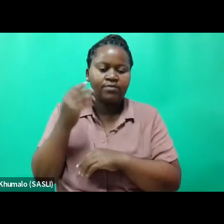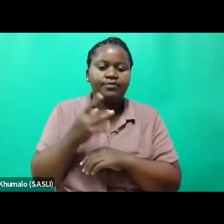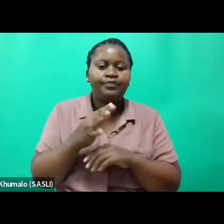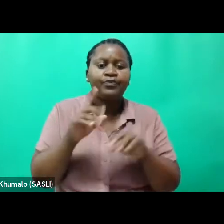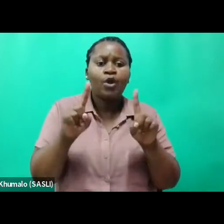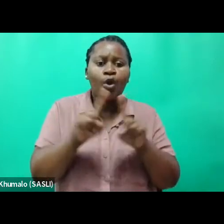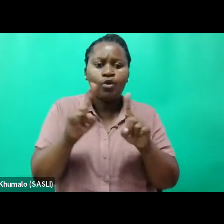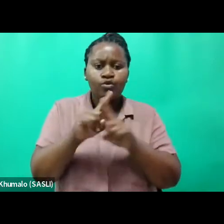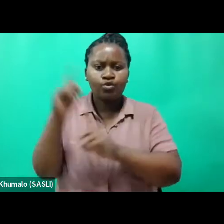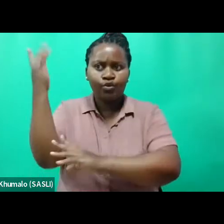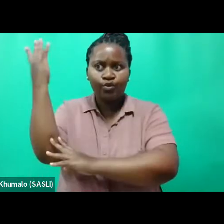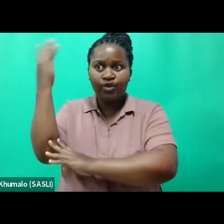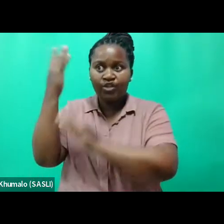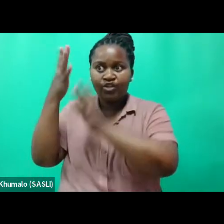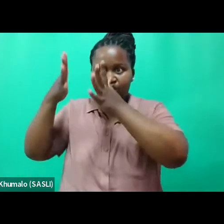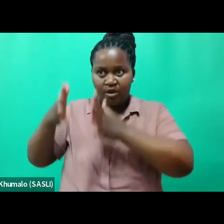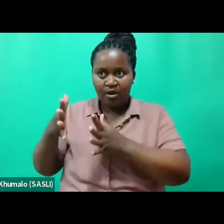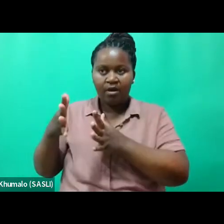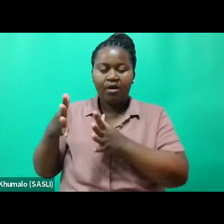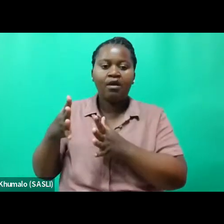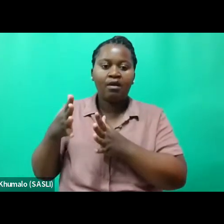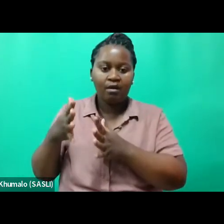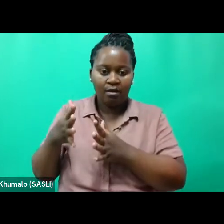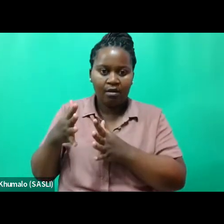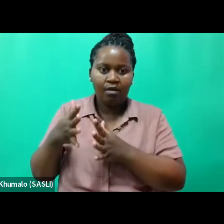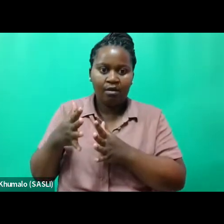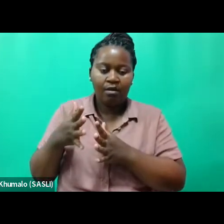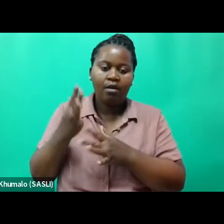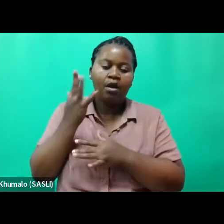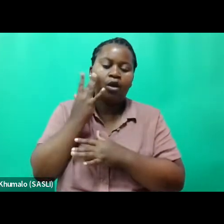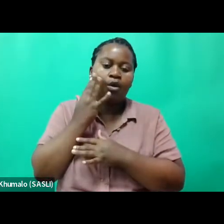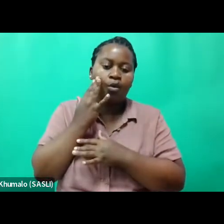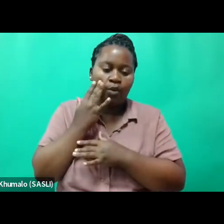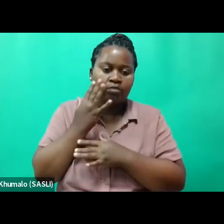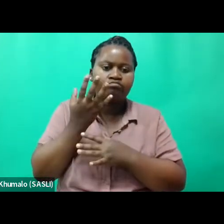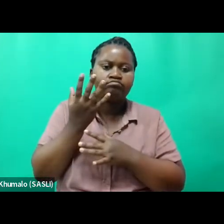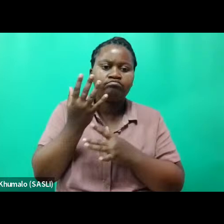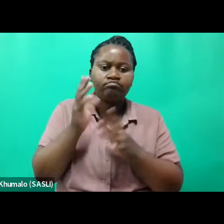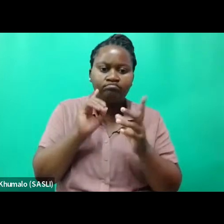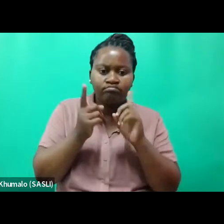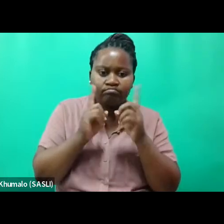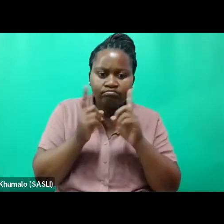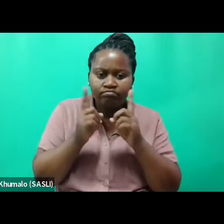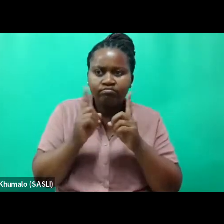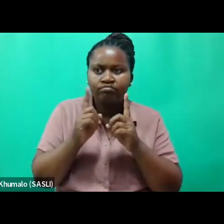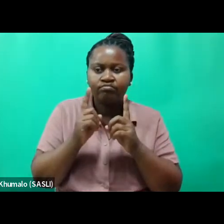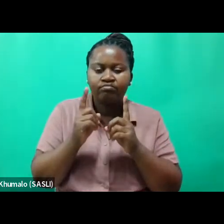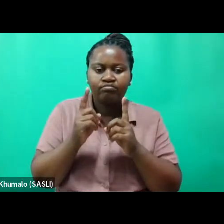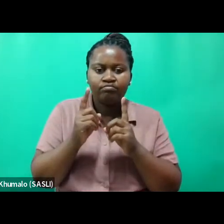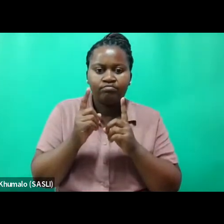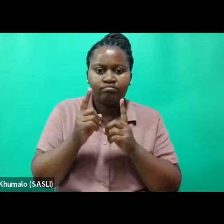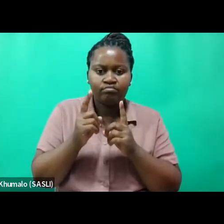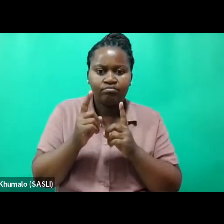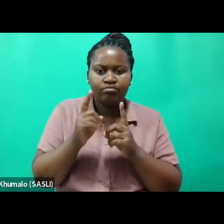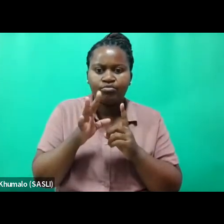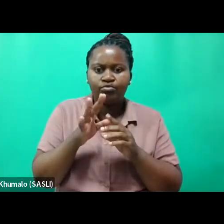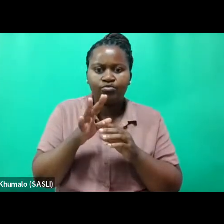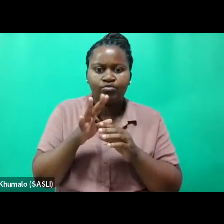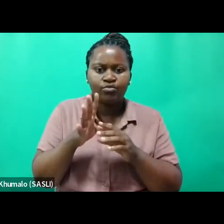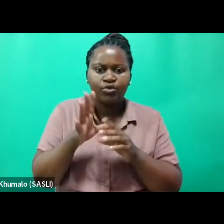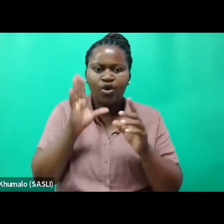know that when they engage with them, they don't have to struggle, like